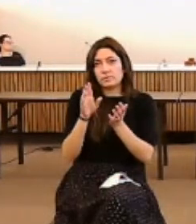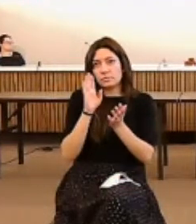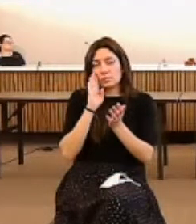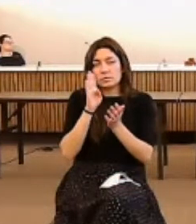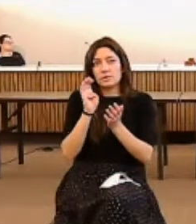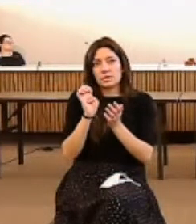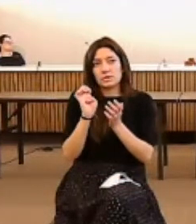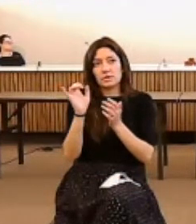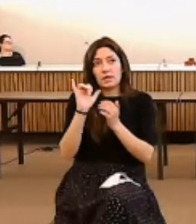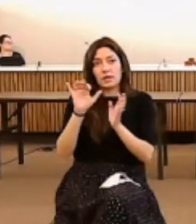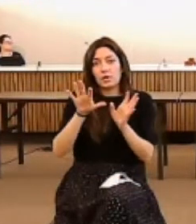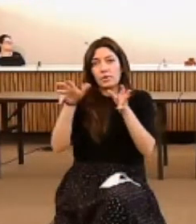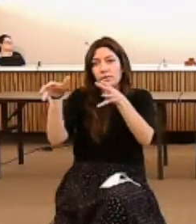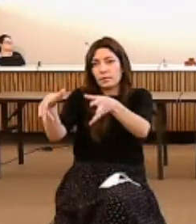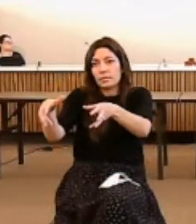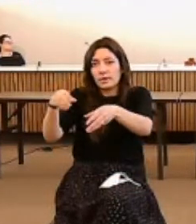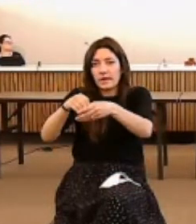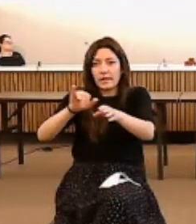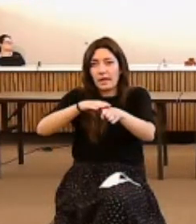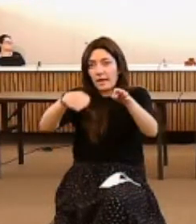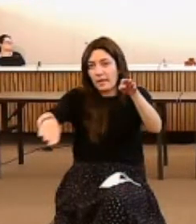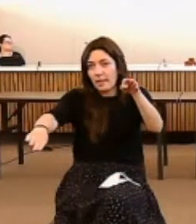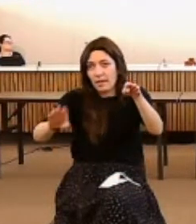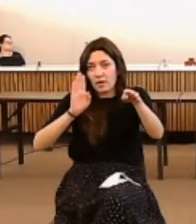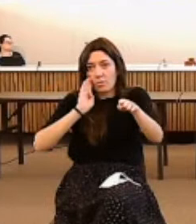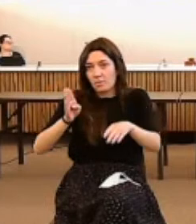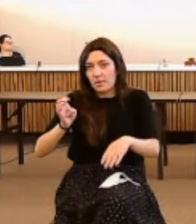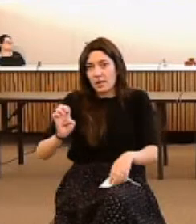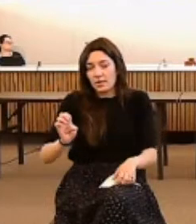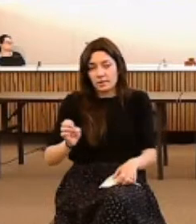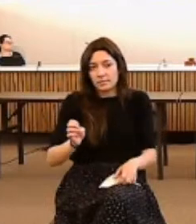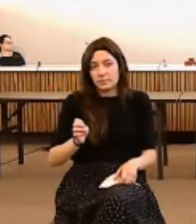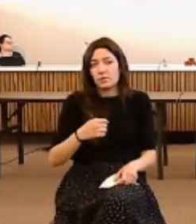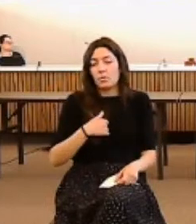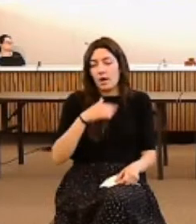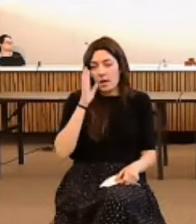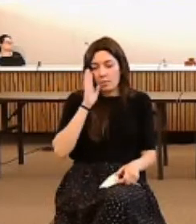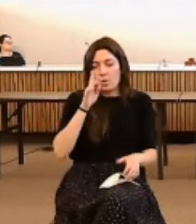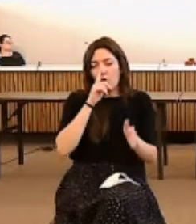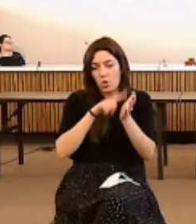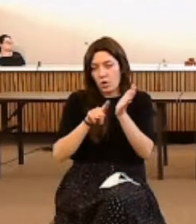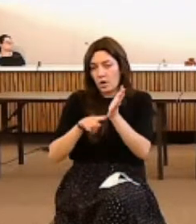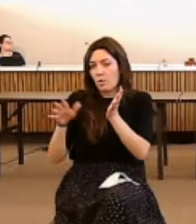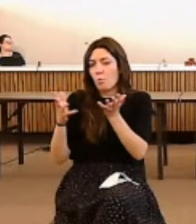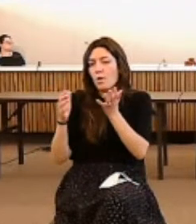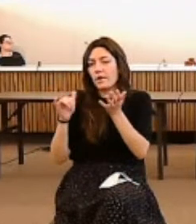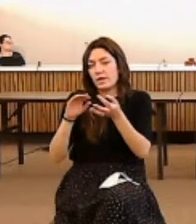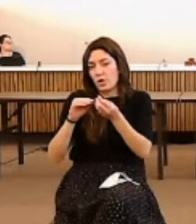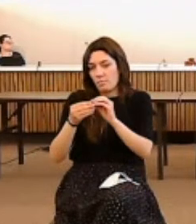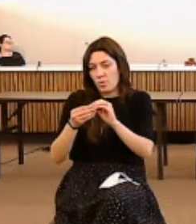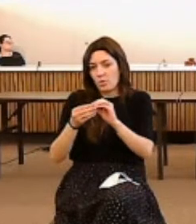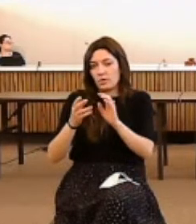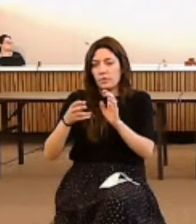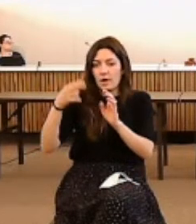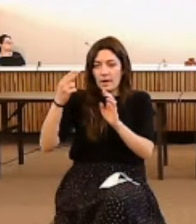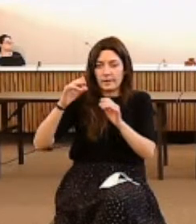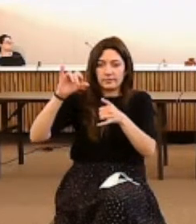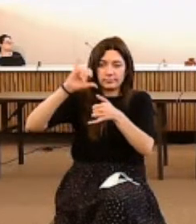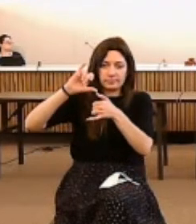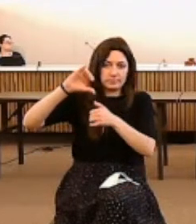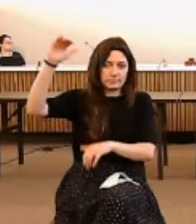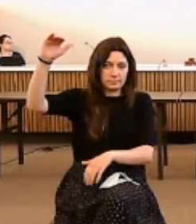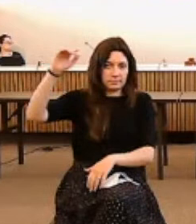to it's nestled down in the hill. I will look up what the elevation is or what the height is